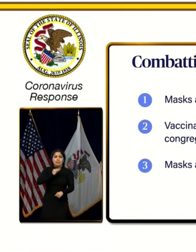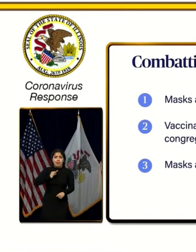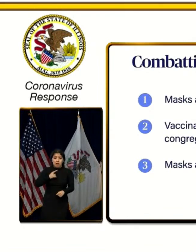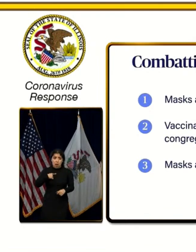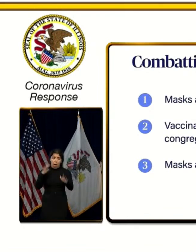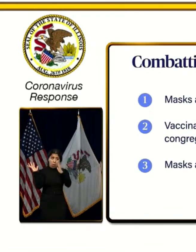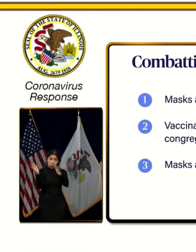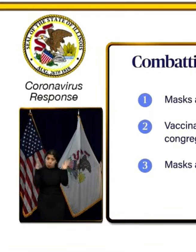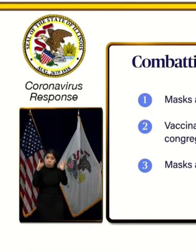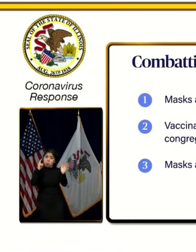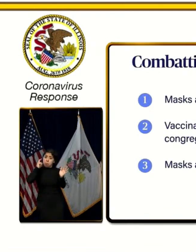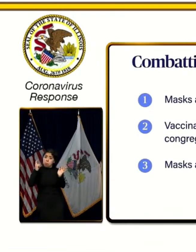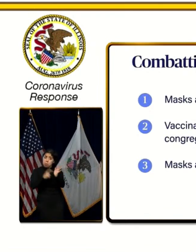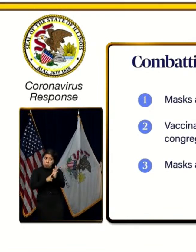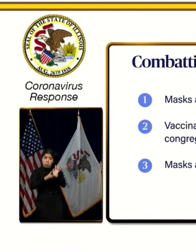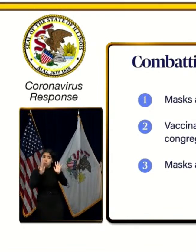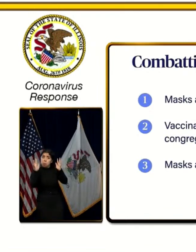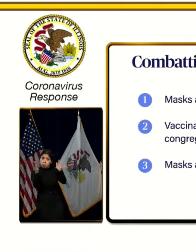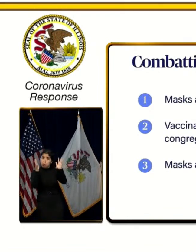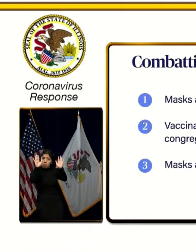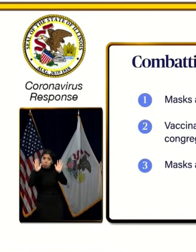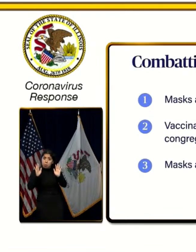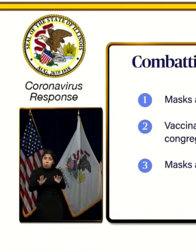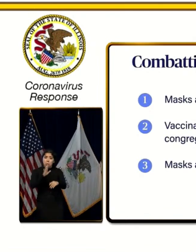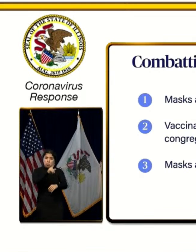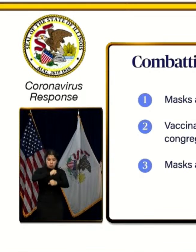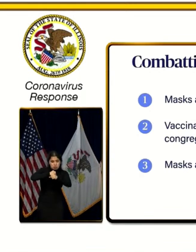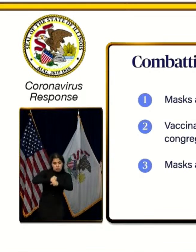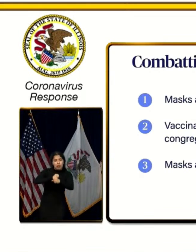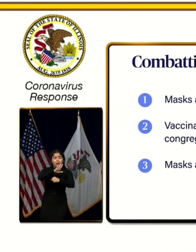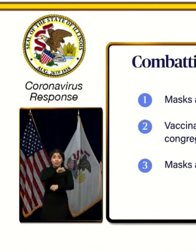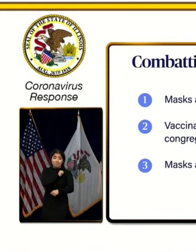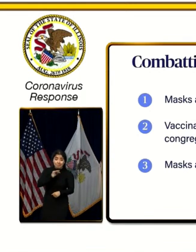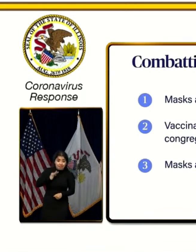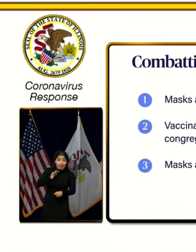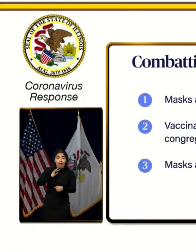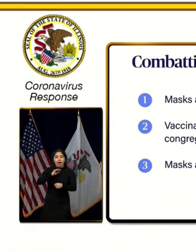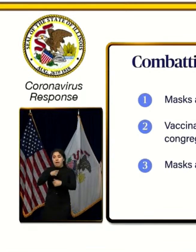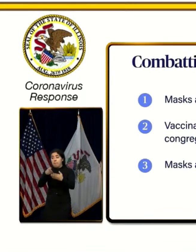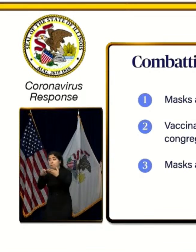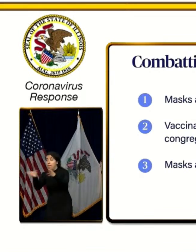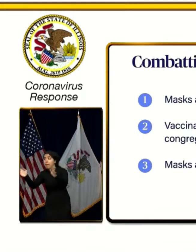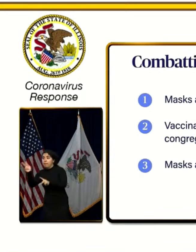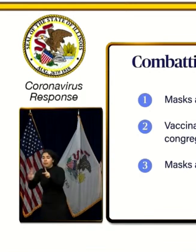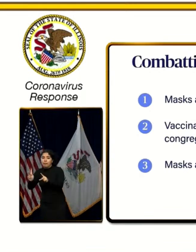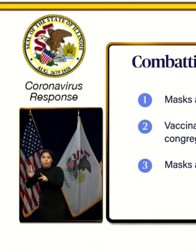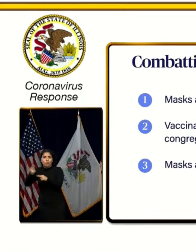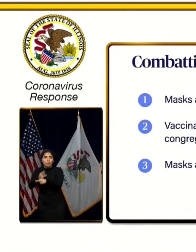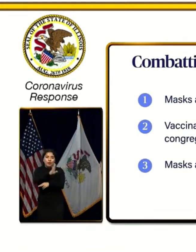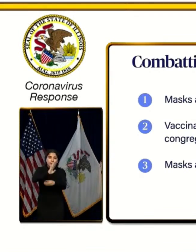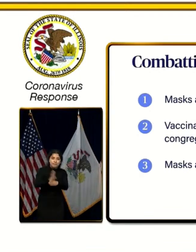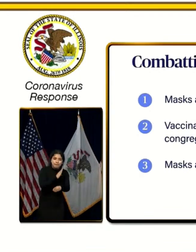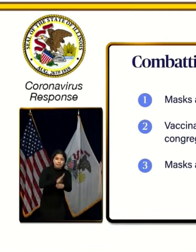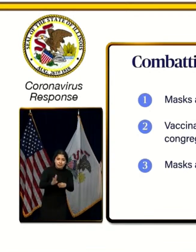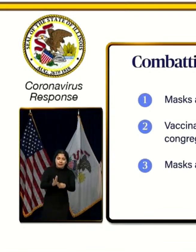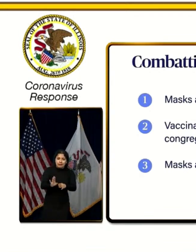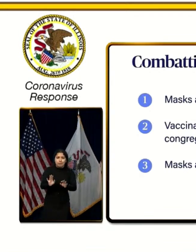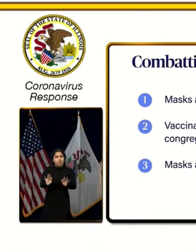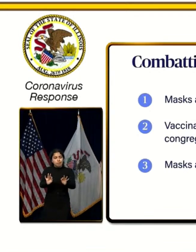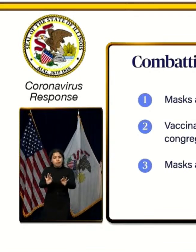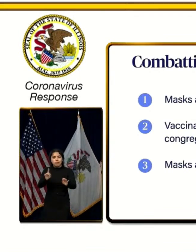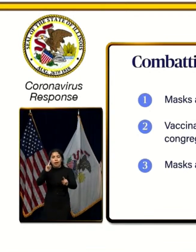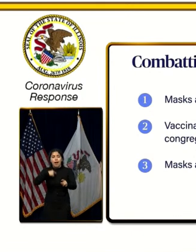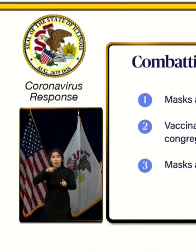their employees, their customers, and the public from the virus, and I hope to see others join them.